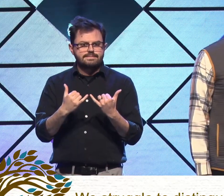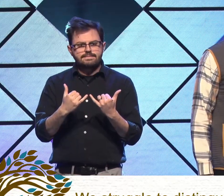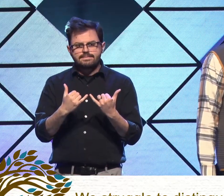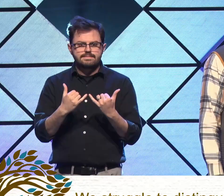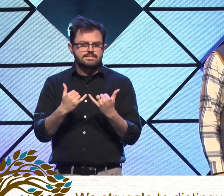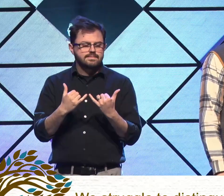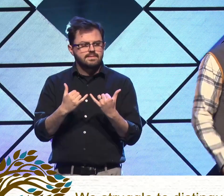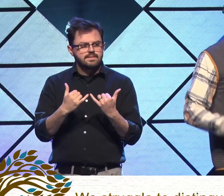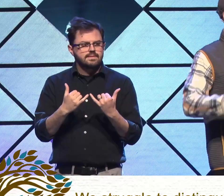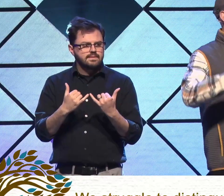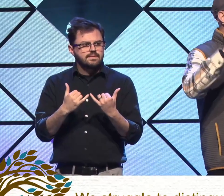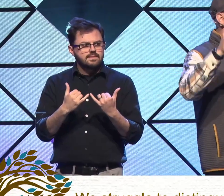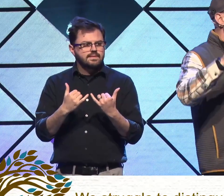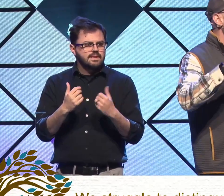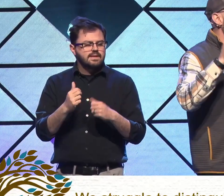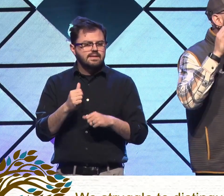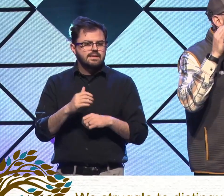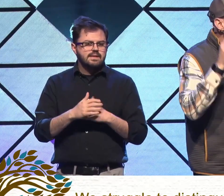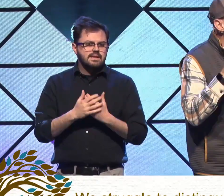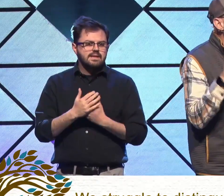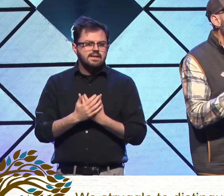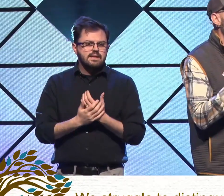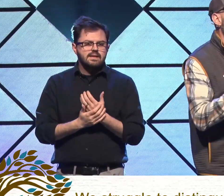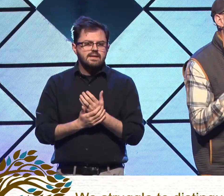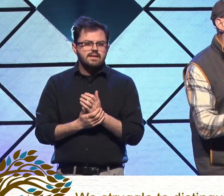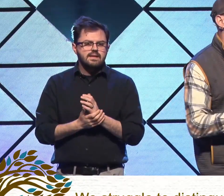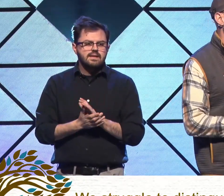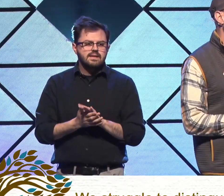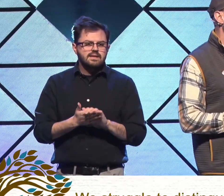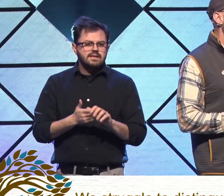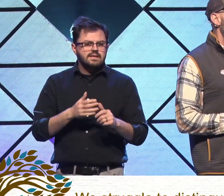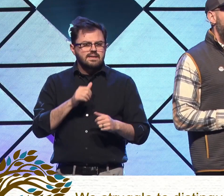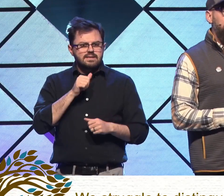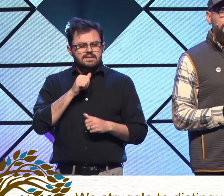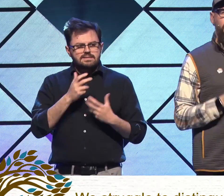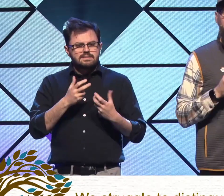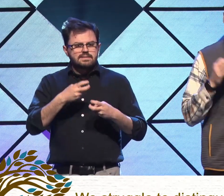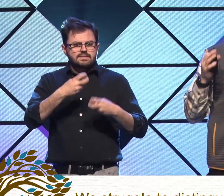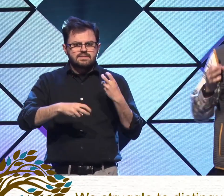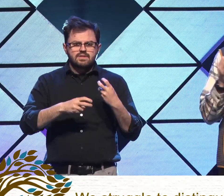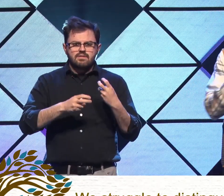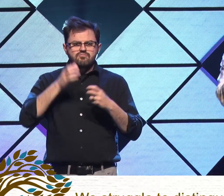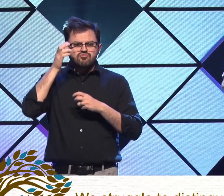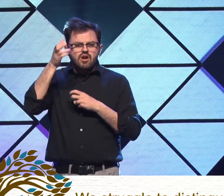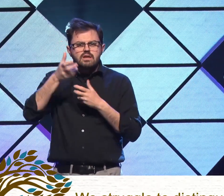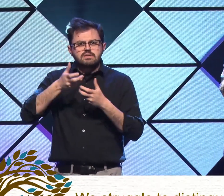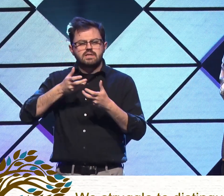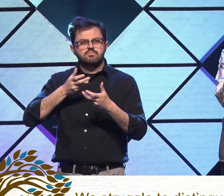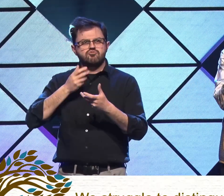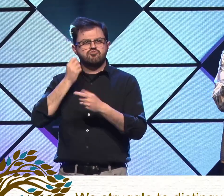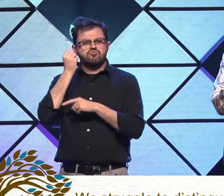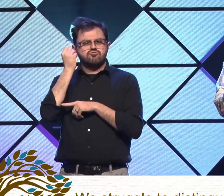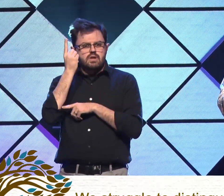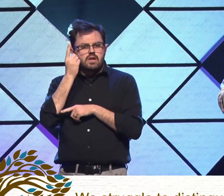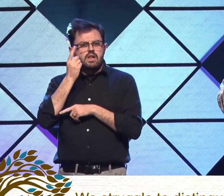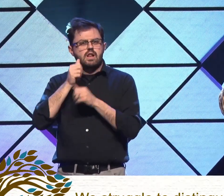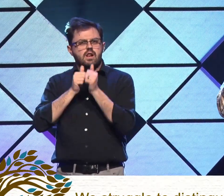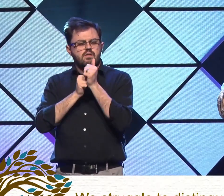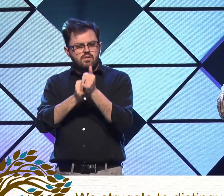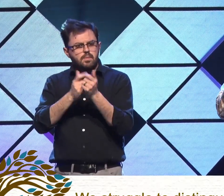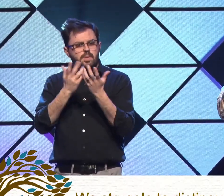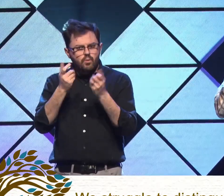the feel good, but it really, you kind of got to lean in. Because we're going to be talking about this today,